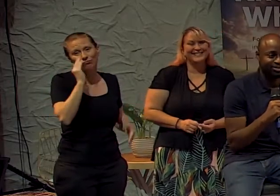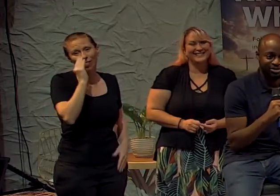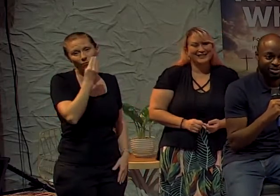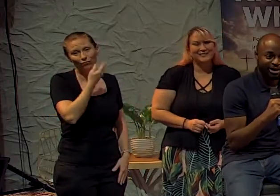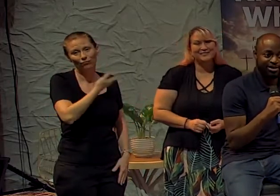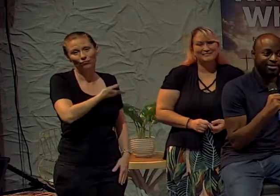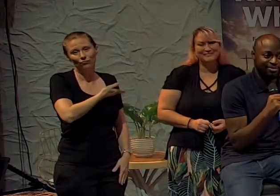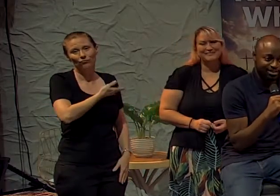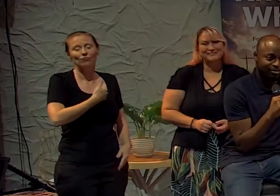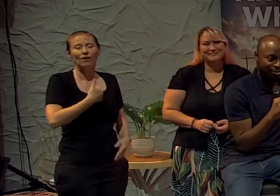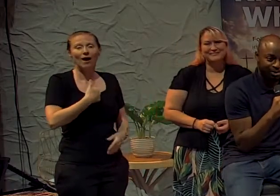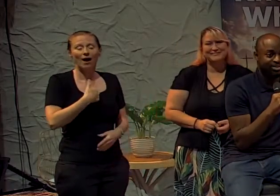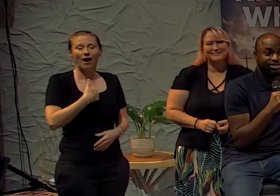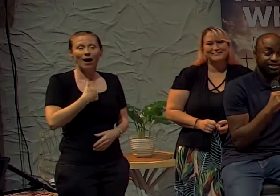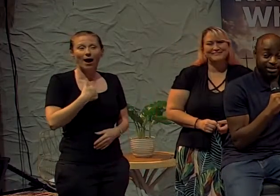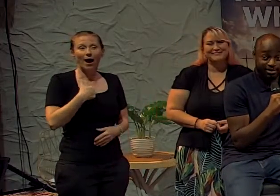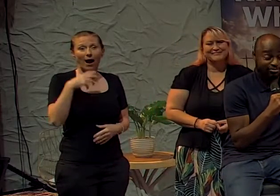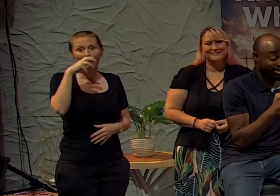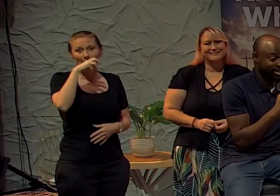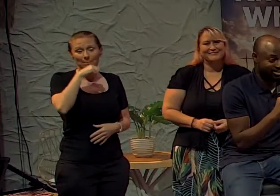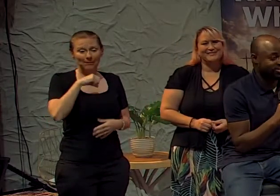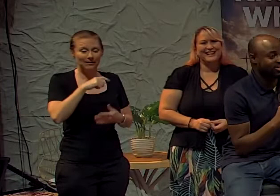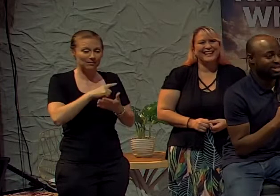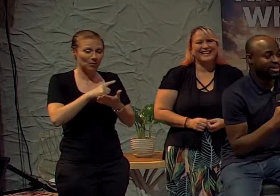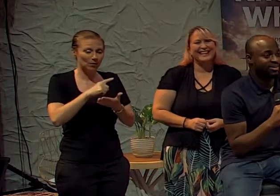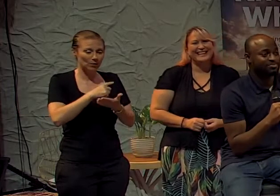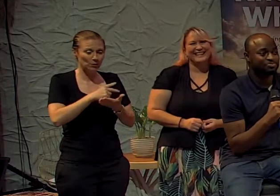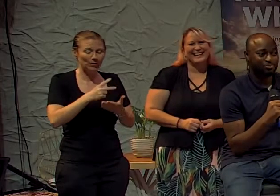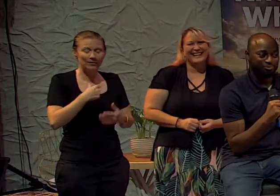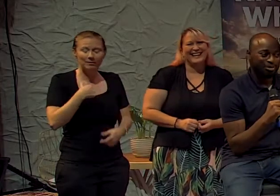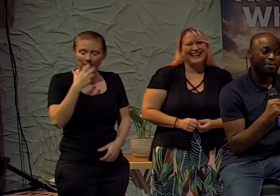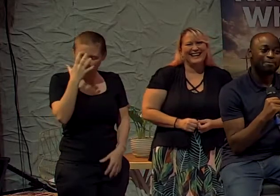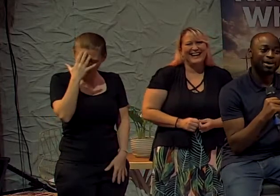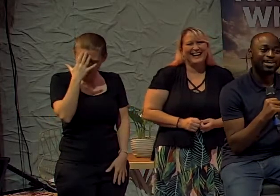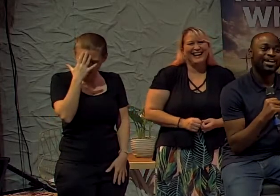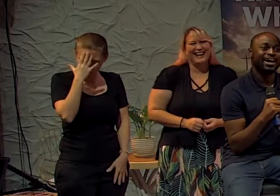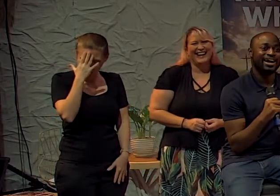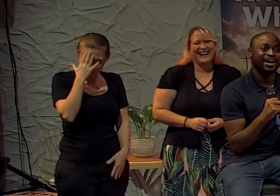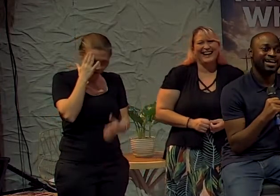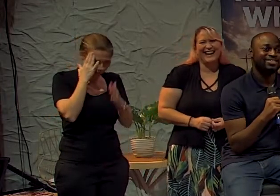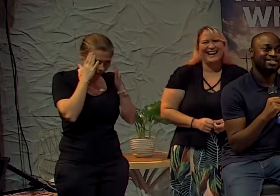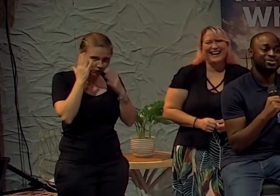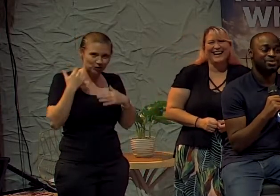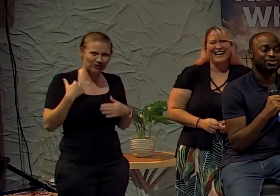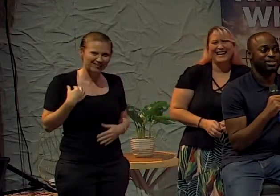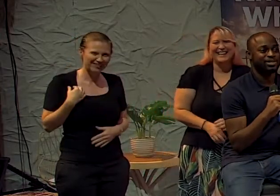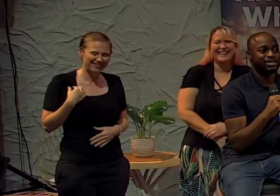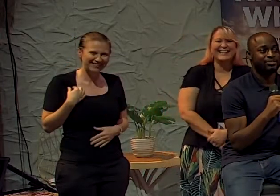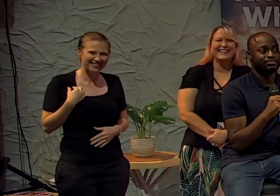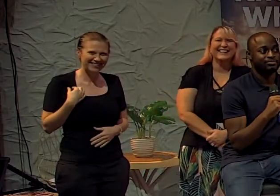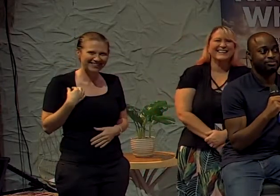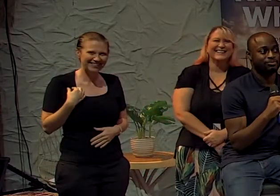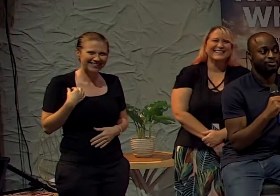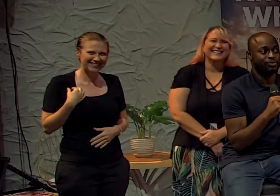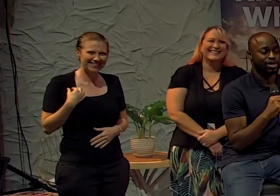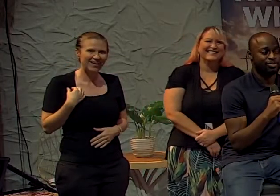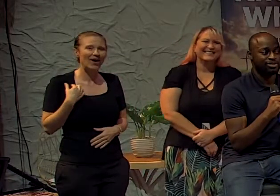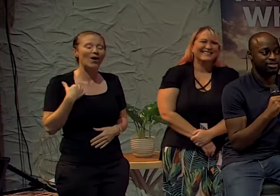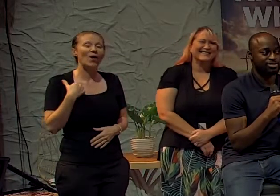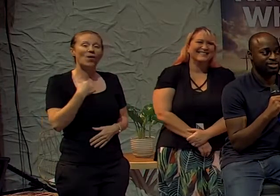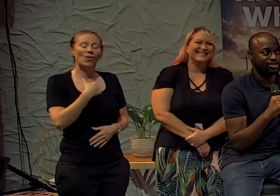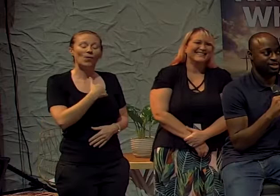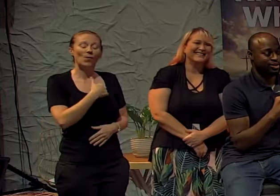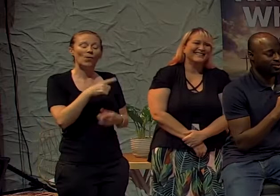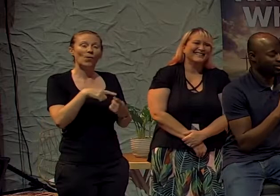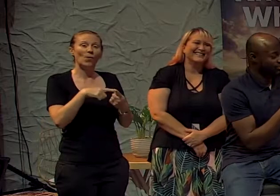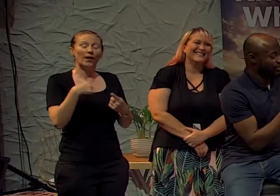And so, I miss a couple weeks, so I'm like, oh my gosh. But I think when we're able to